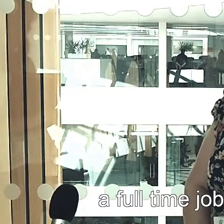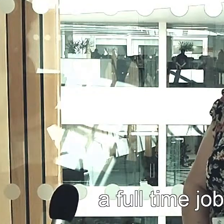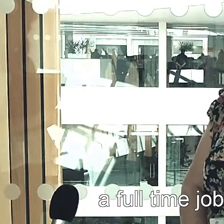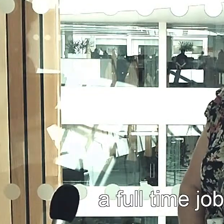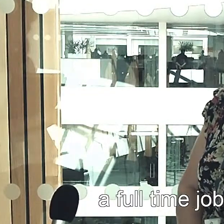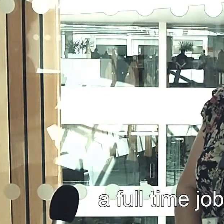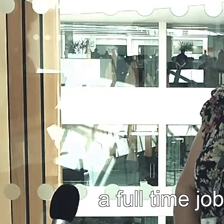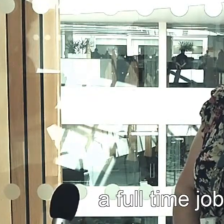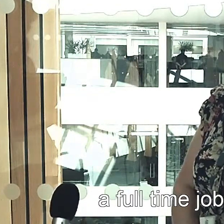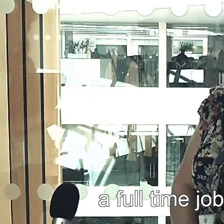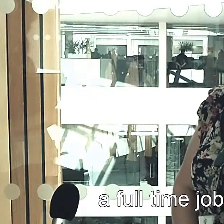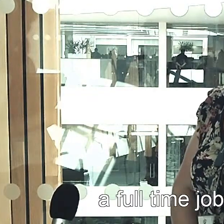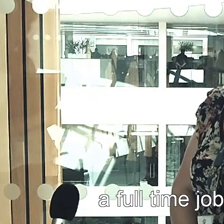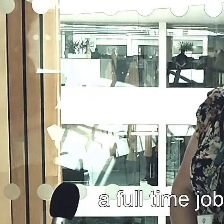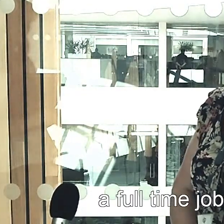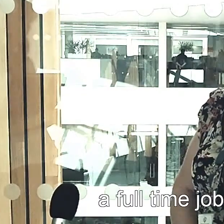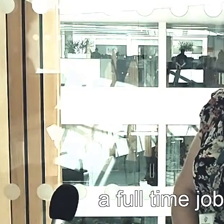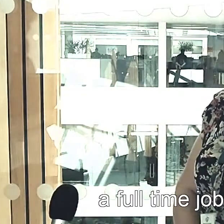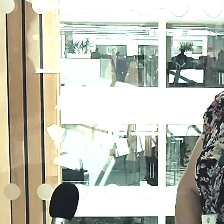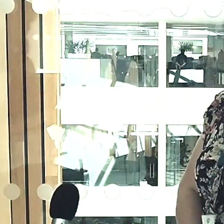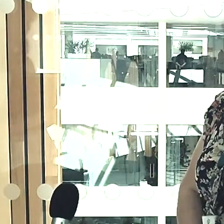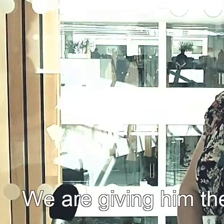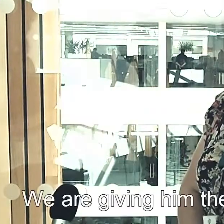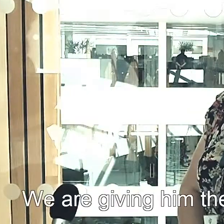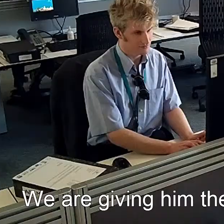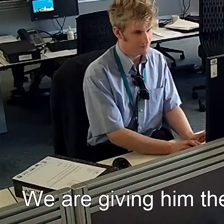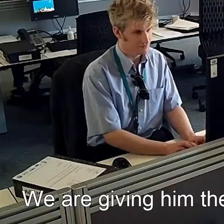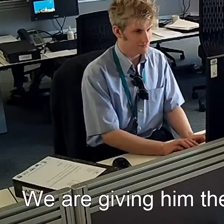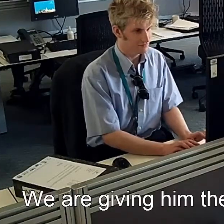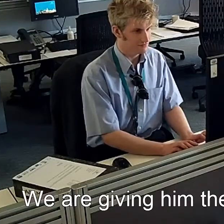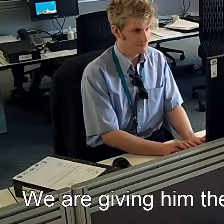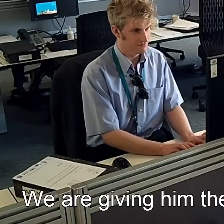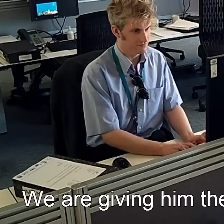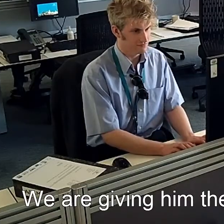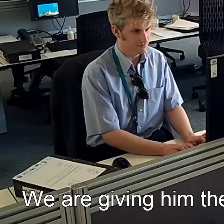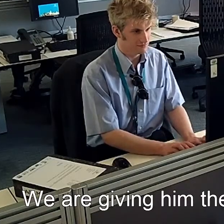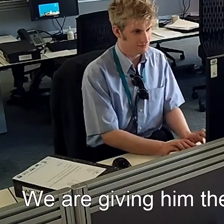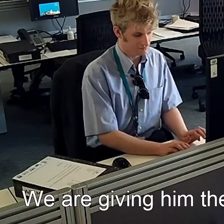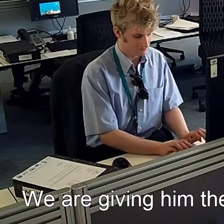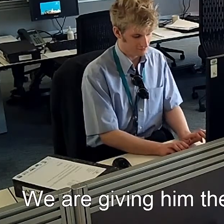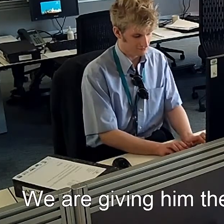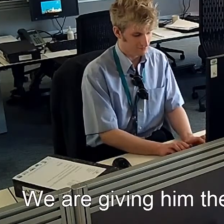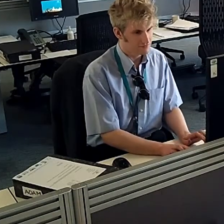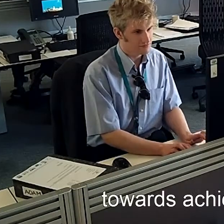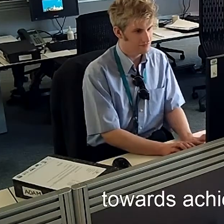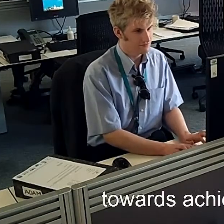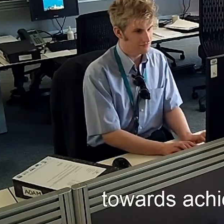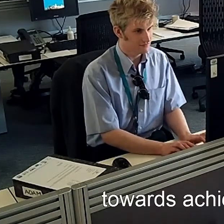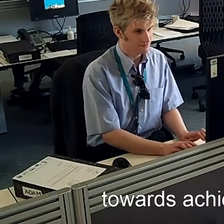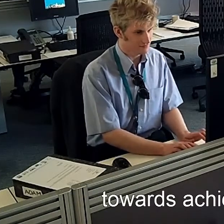a full-time job elsewhere. We're giving him the tools to be able to hopefully achieve